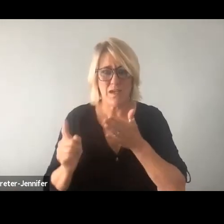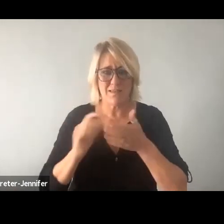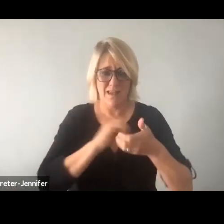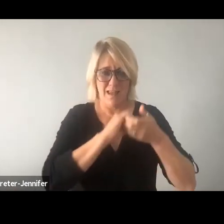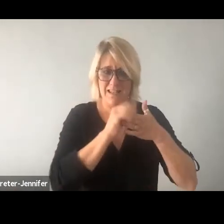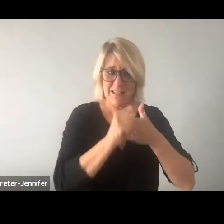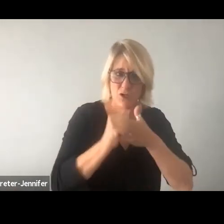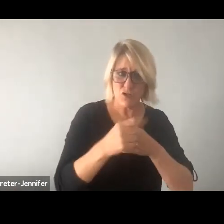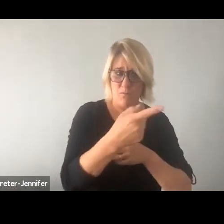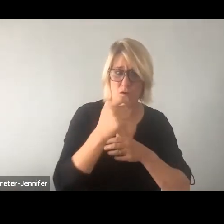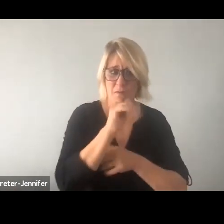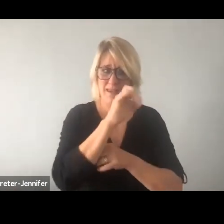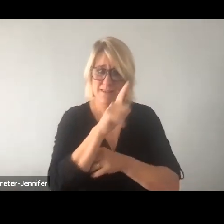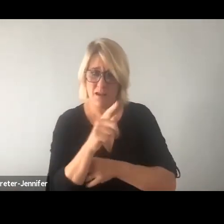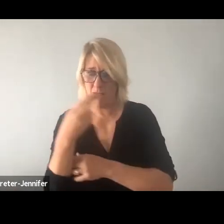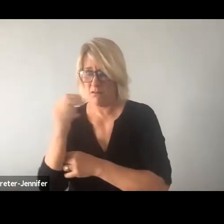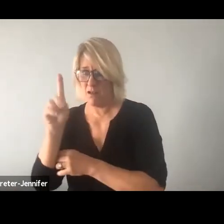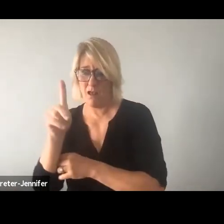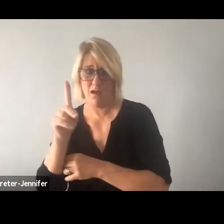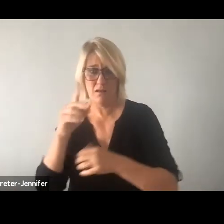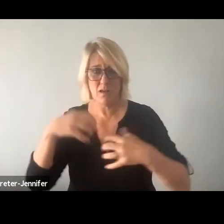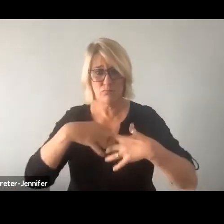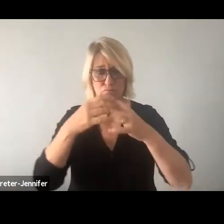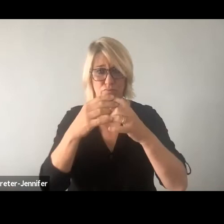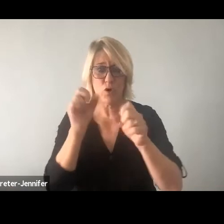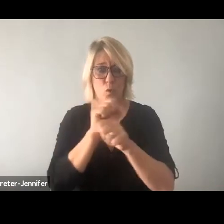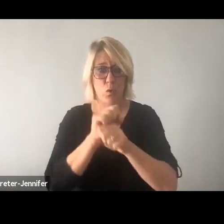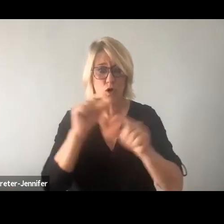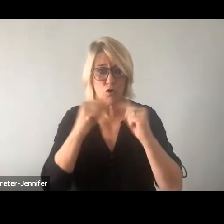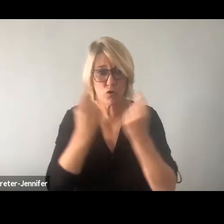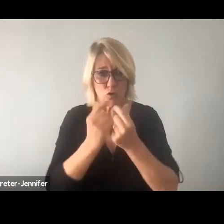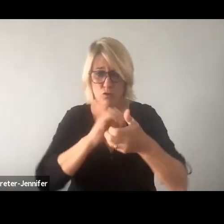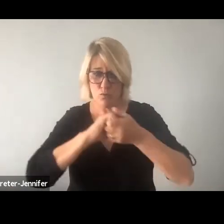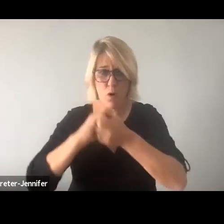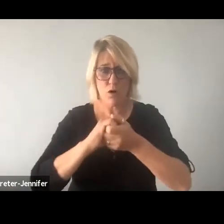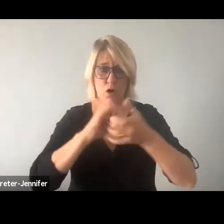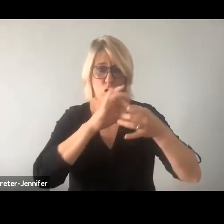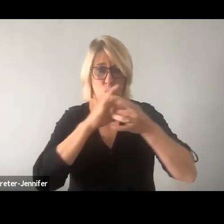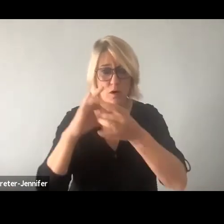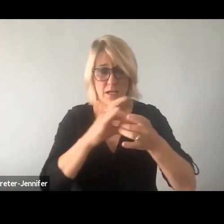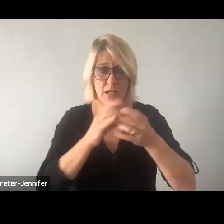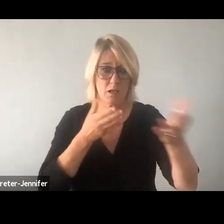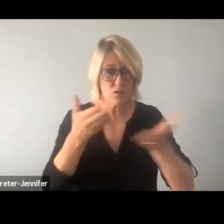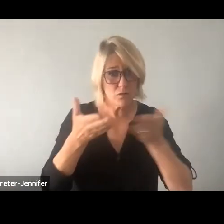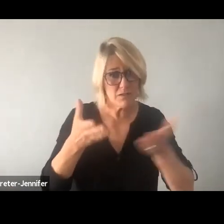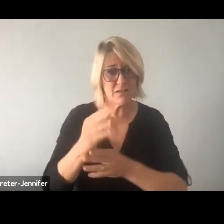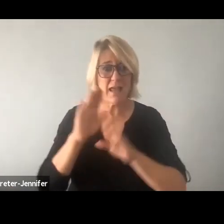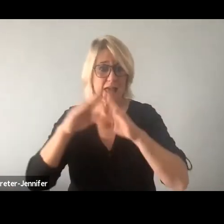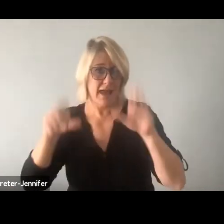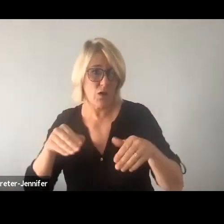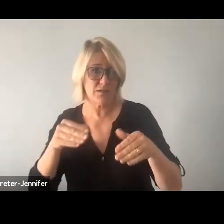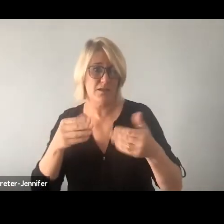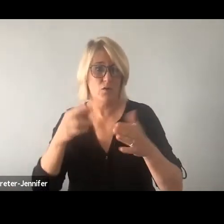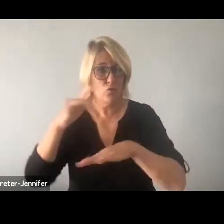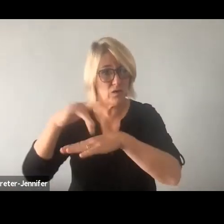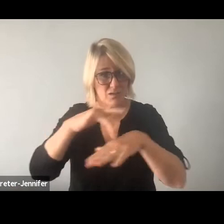HUD launched a working group to partner on coordinating services and housing resources. We've